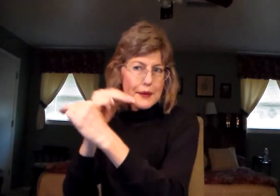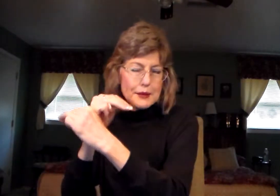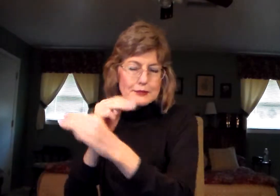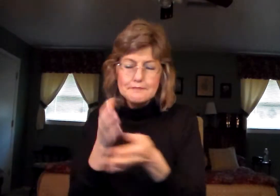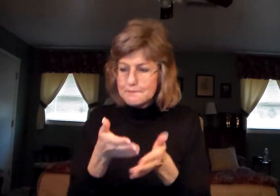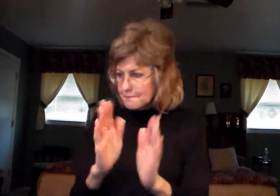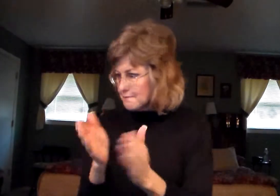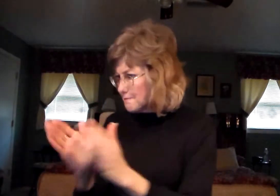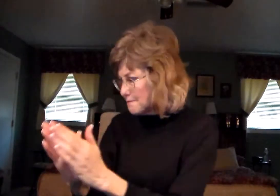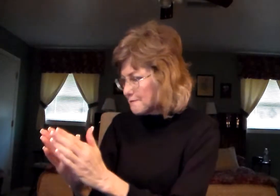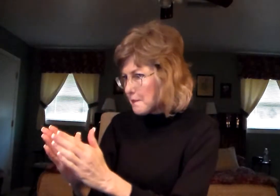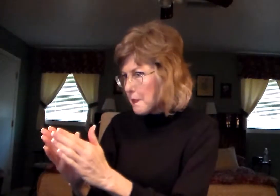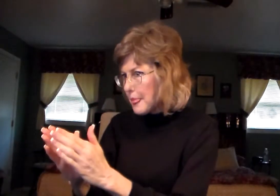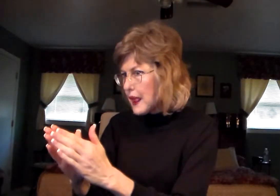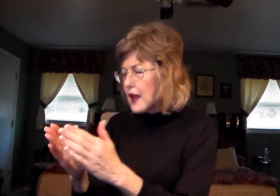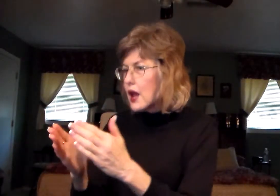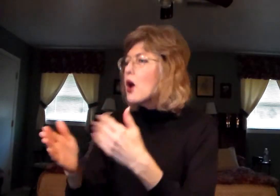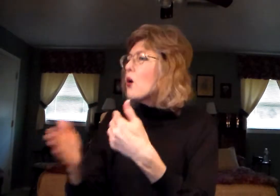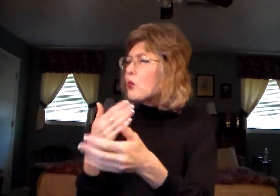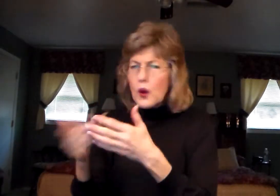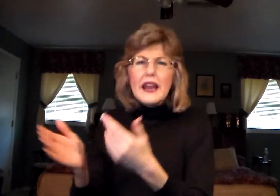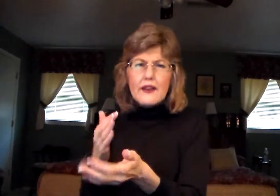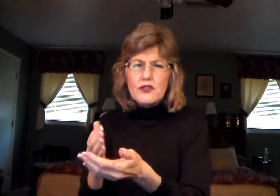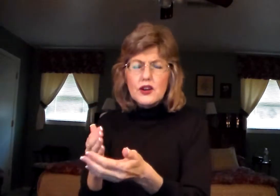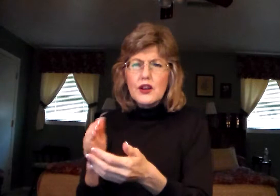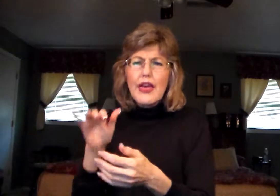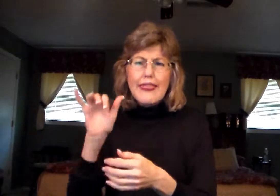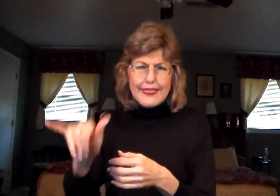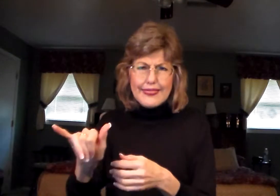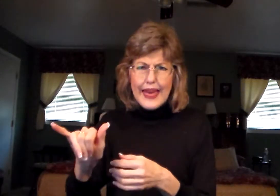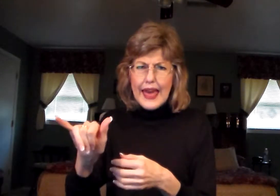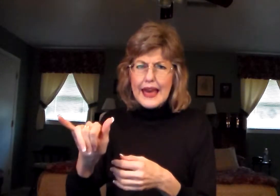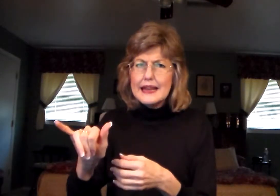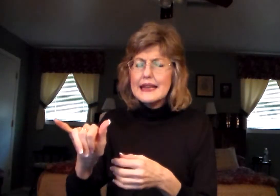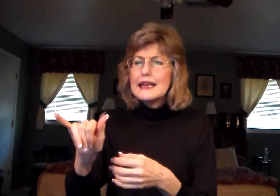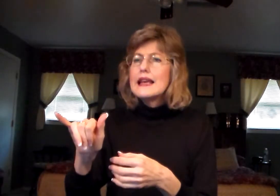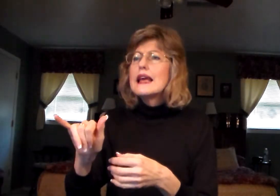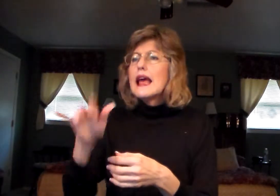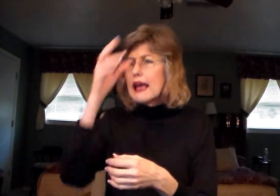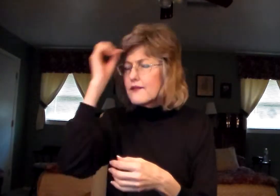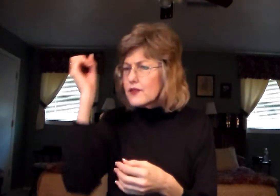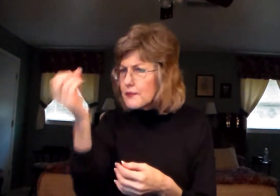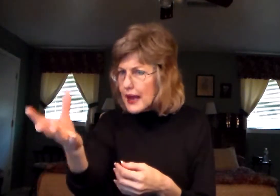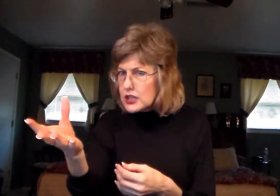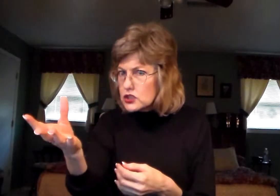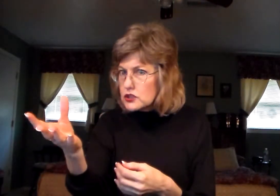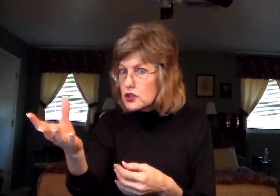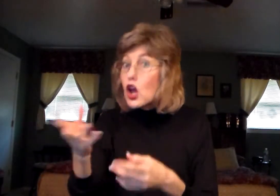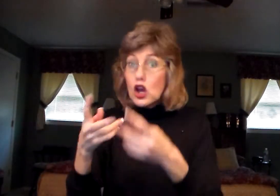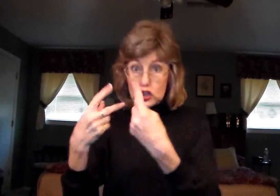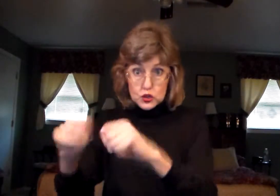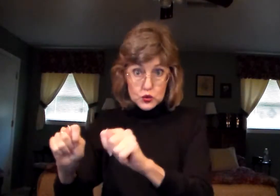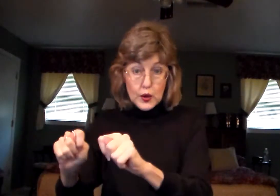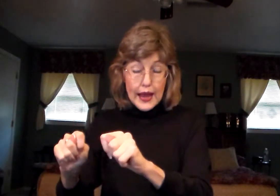be, whatever that presentation is about. You should try to get yourself some